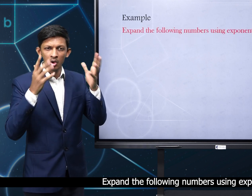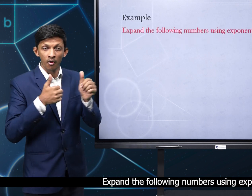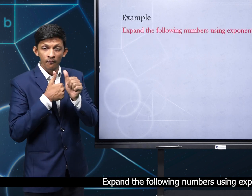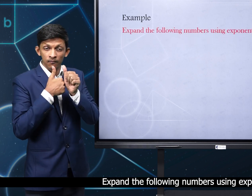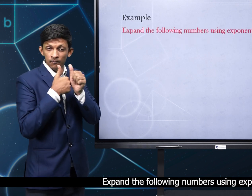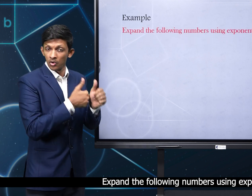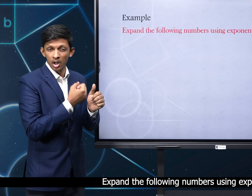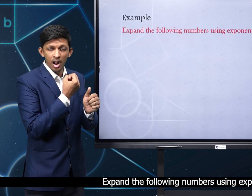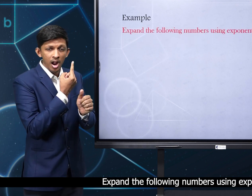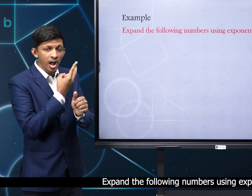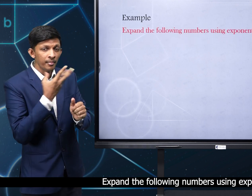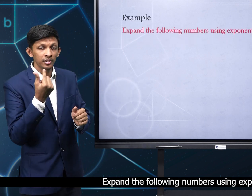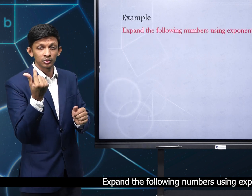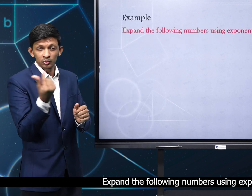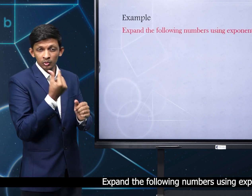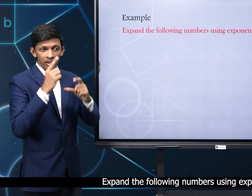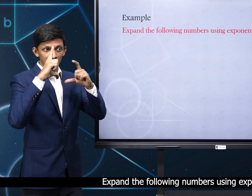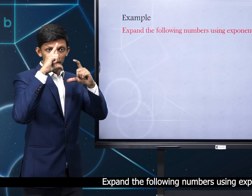Expand the following numbers using exponents.